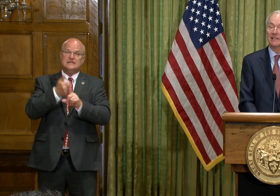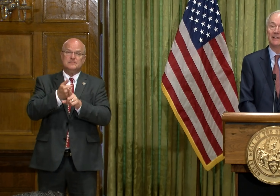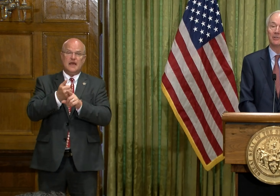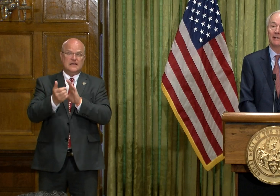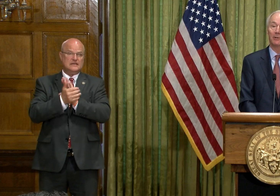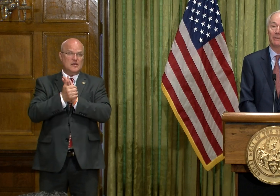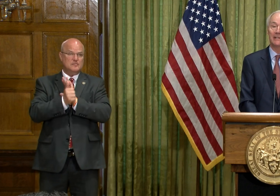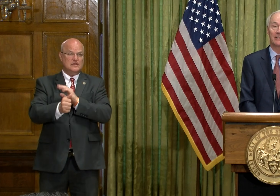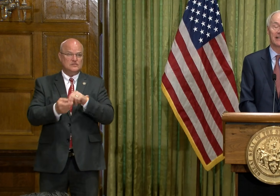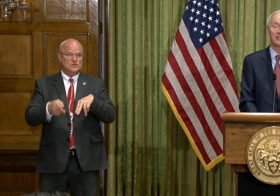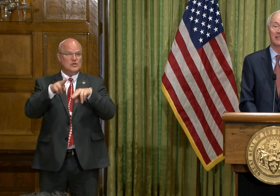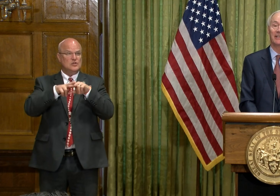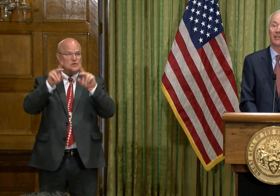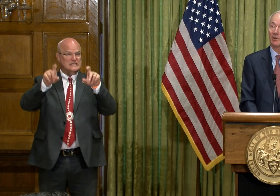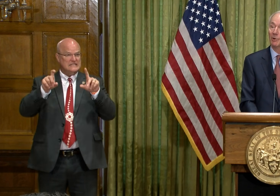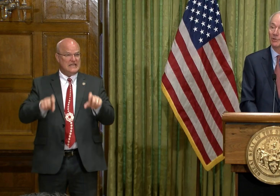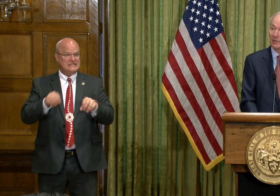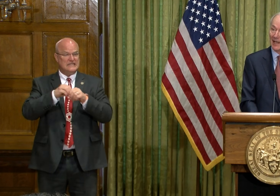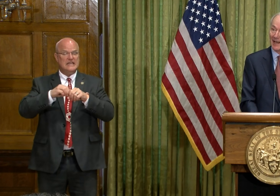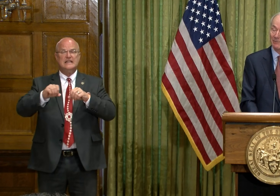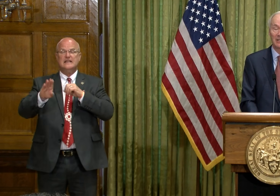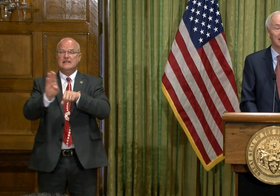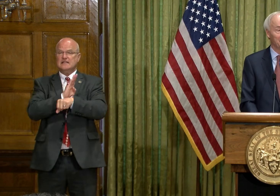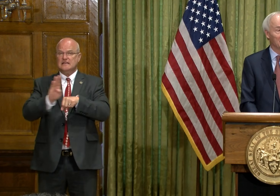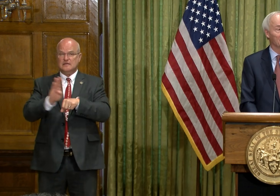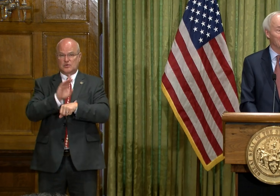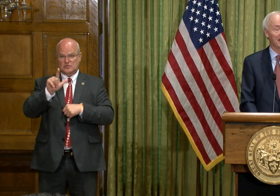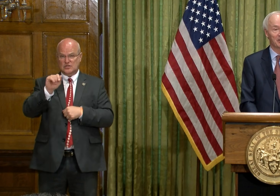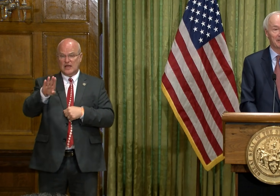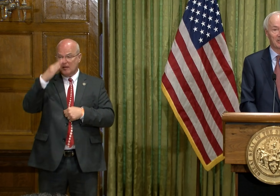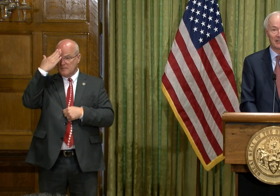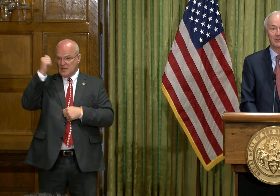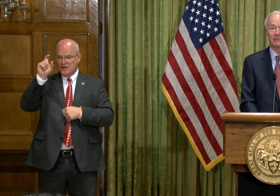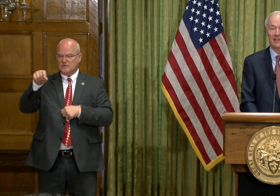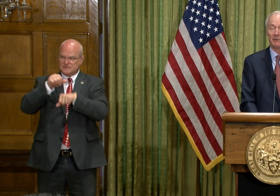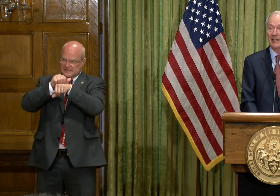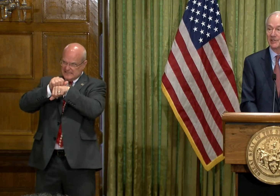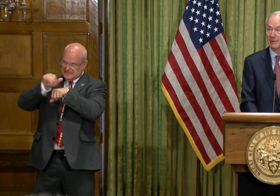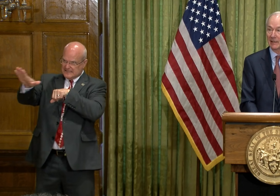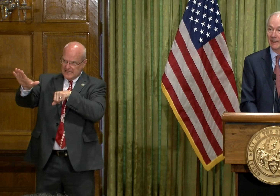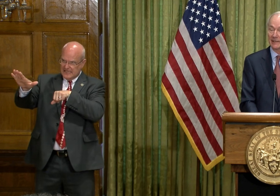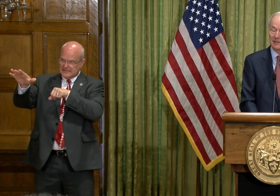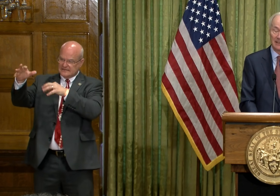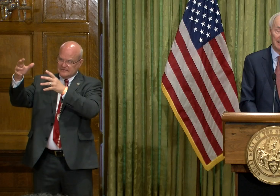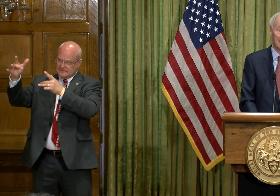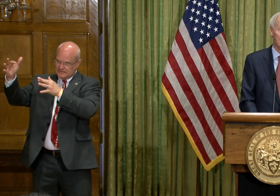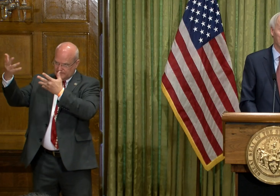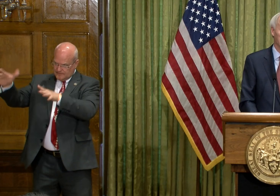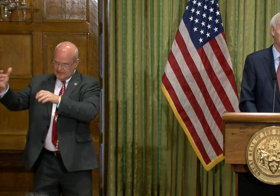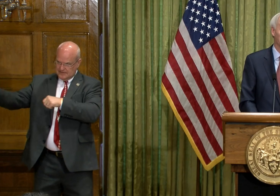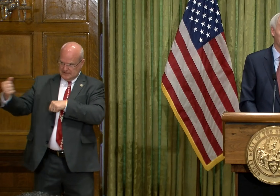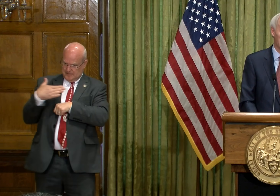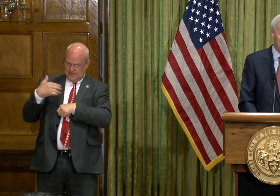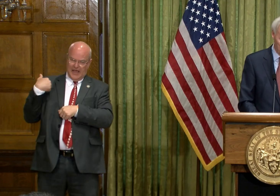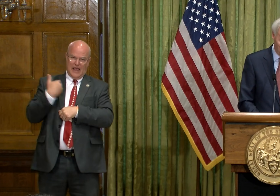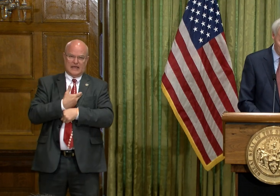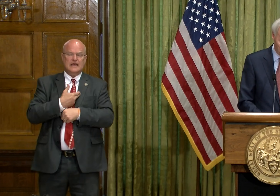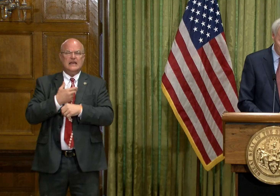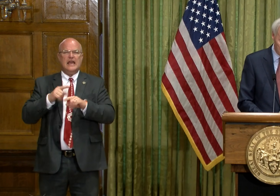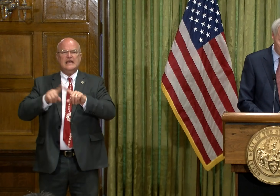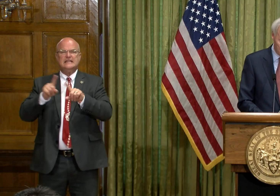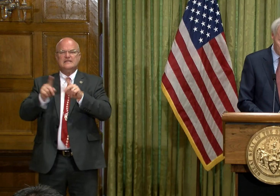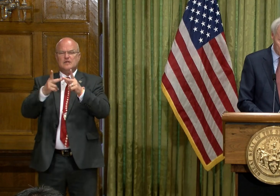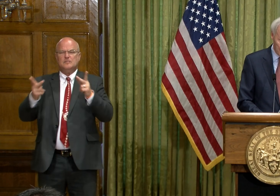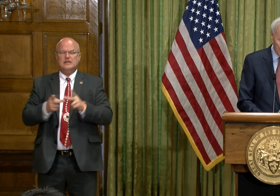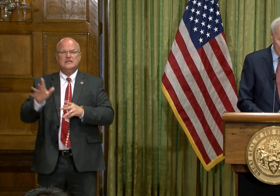our ability to increase testing in the commercial labs because it has to be sent to them, it has to be collected, at different sites